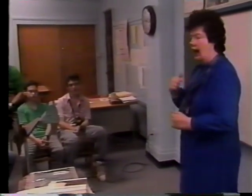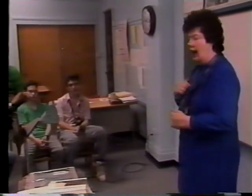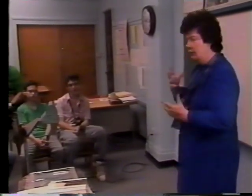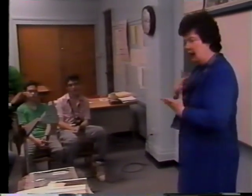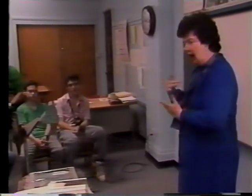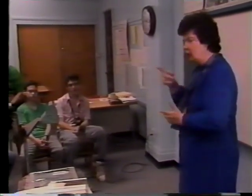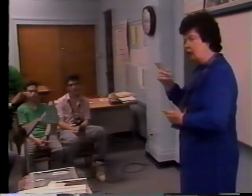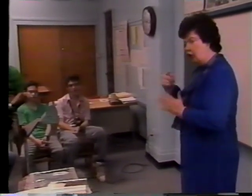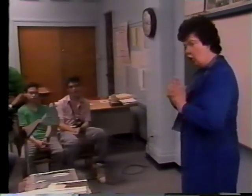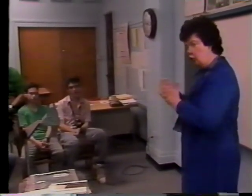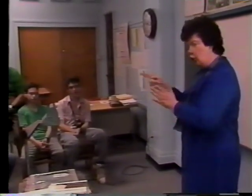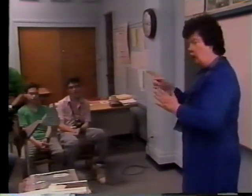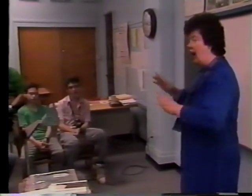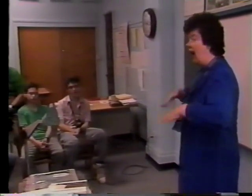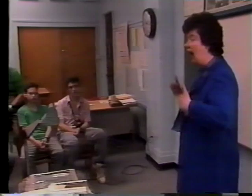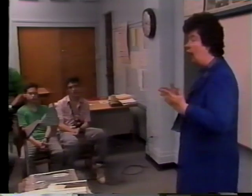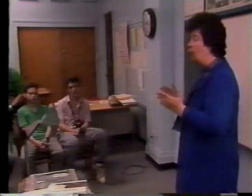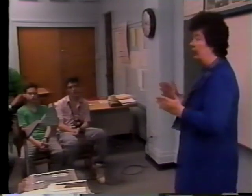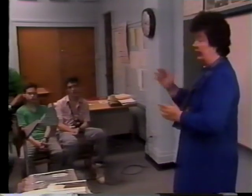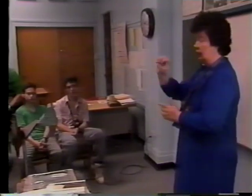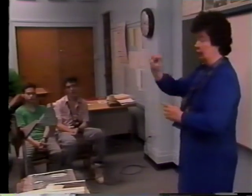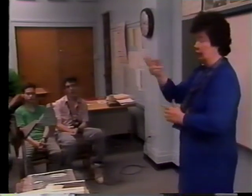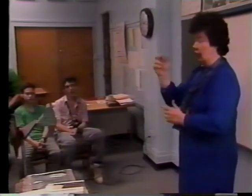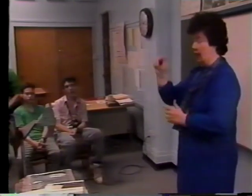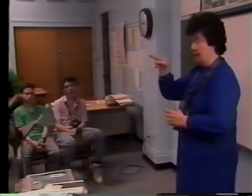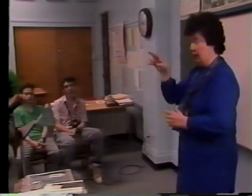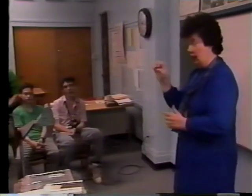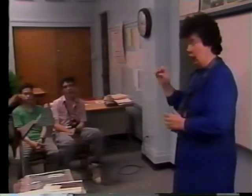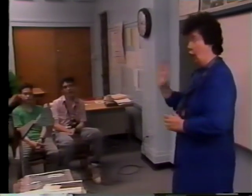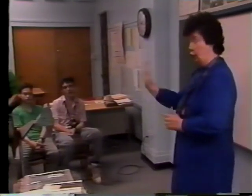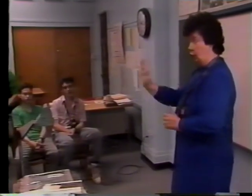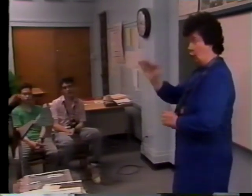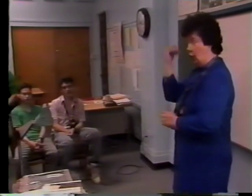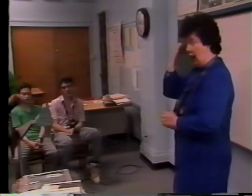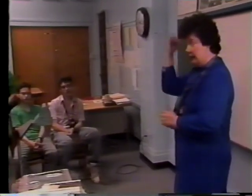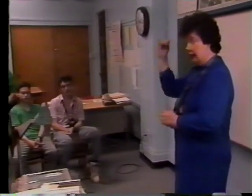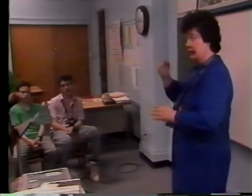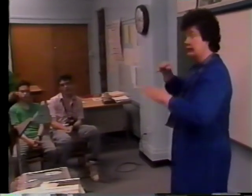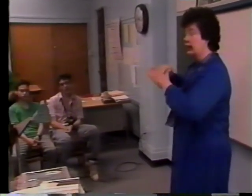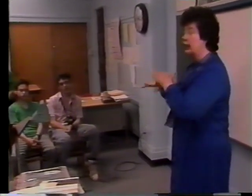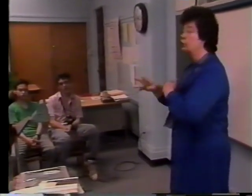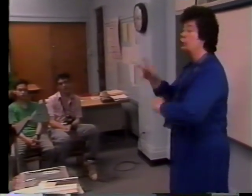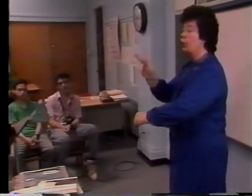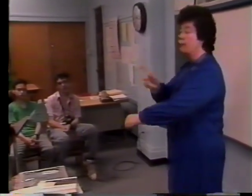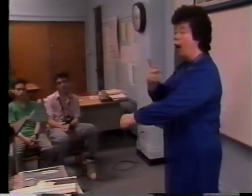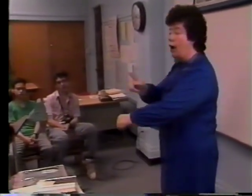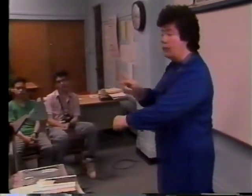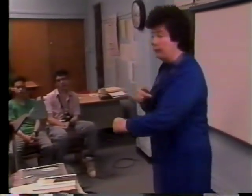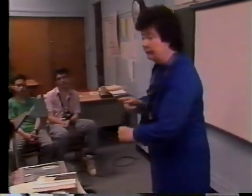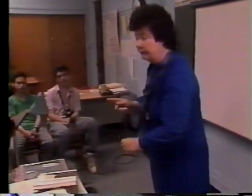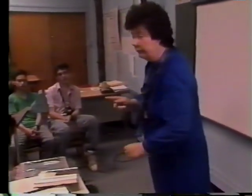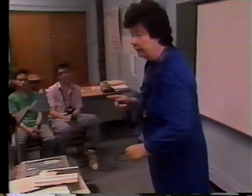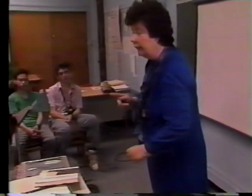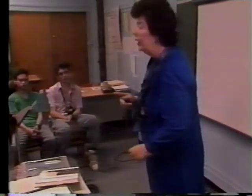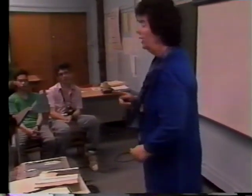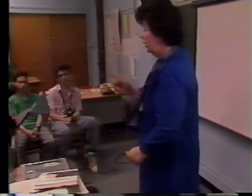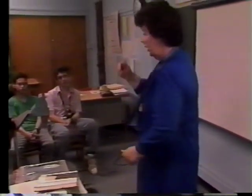I would like to show you how we can shape your ideas into a poem.